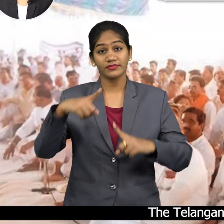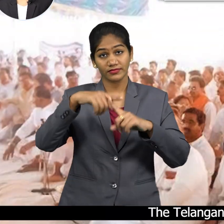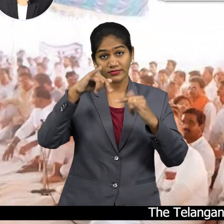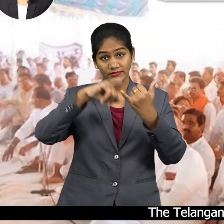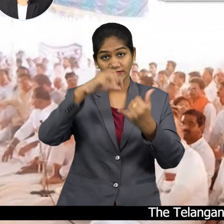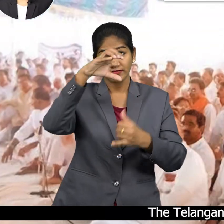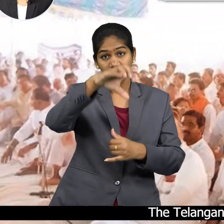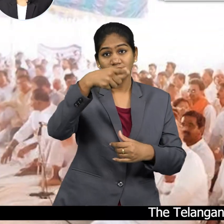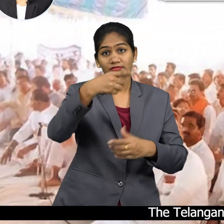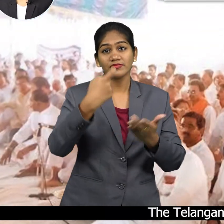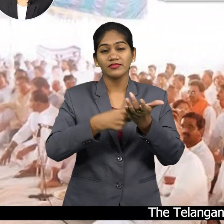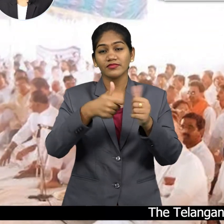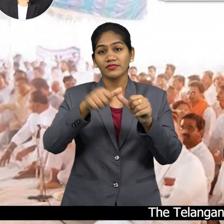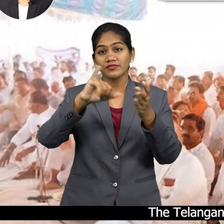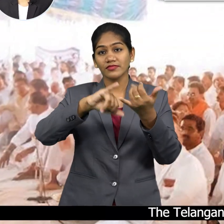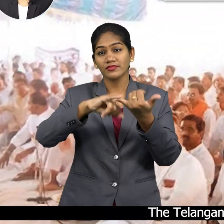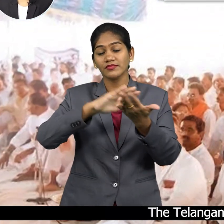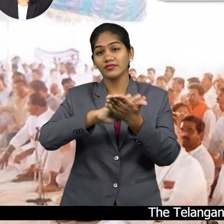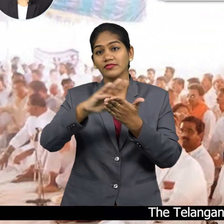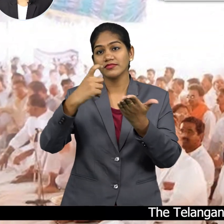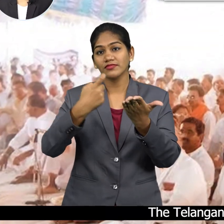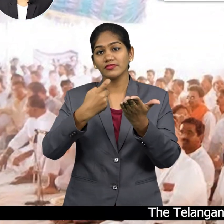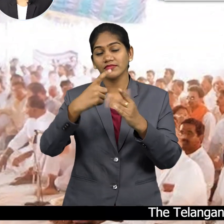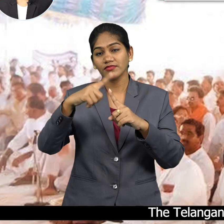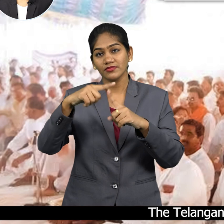The Telangana Rashtra Samiti.